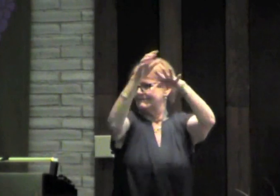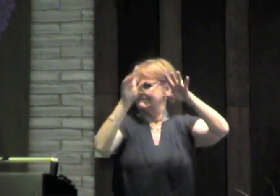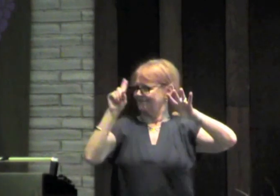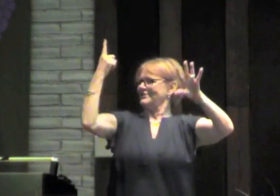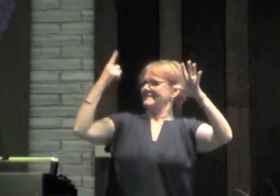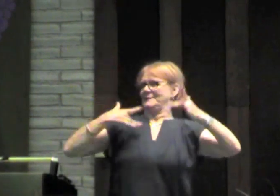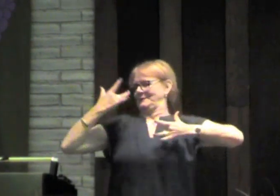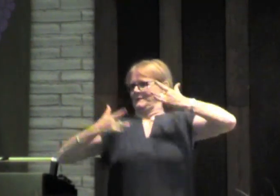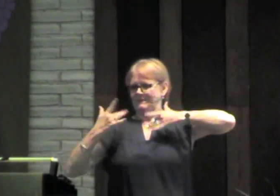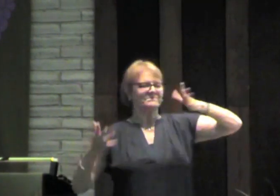by the